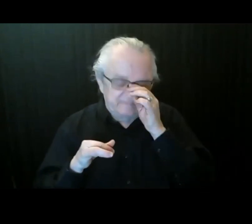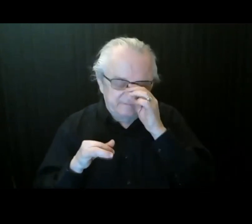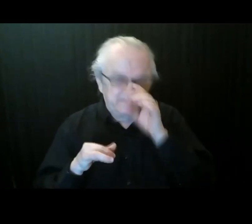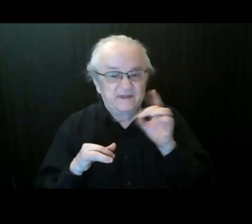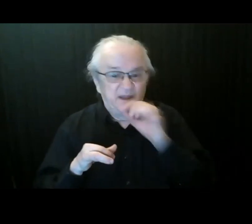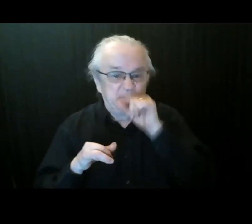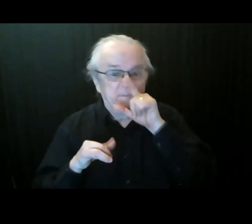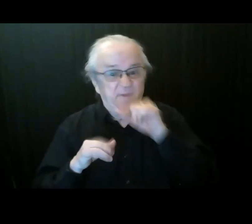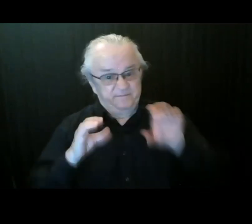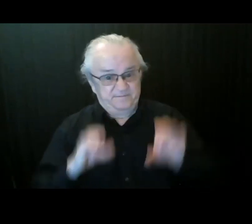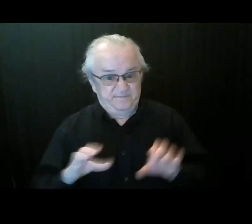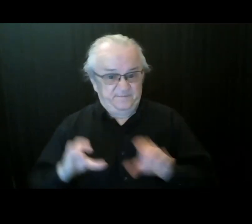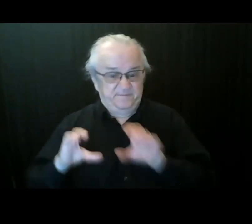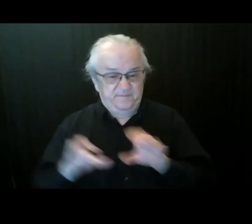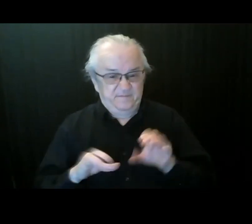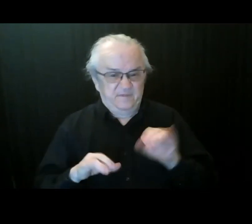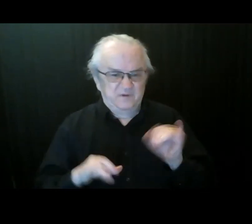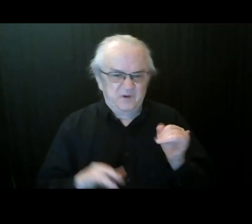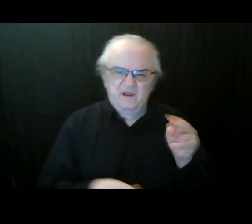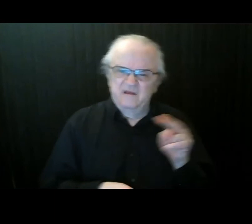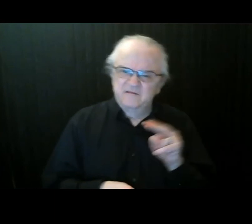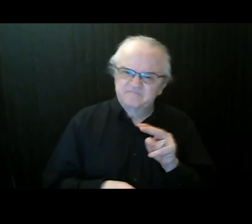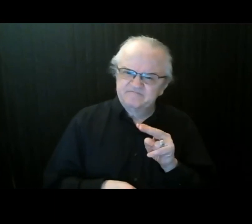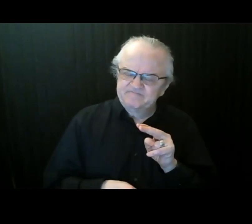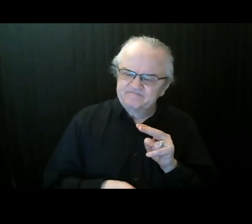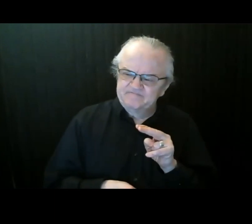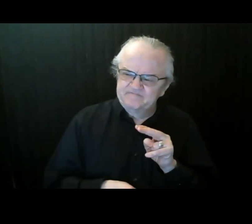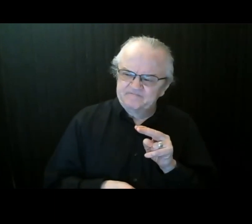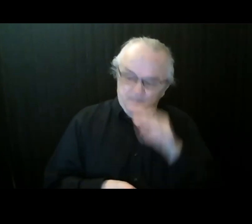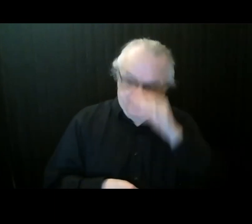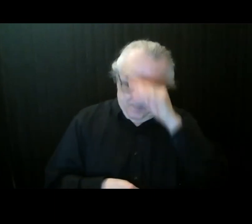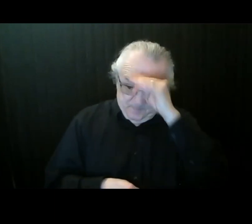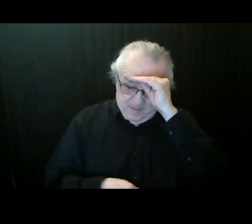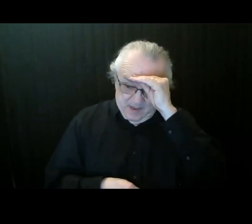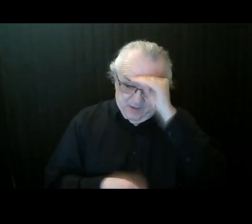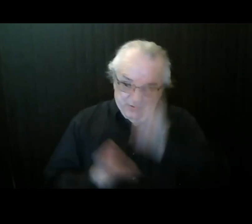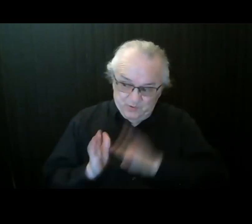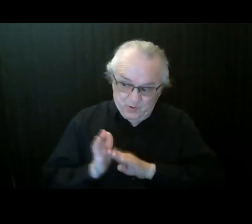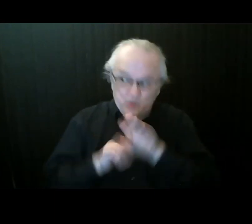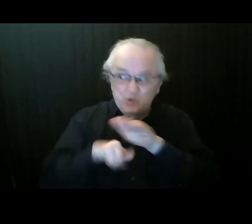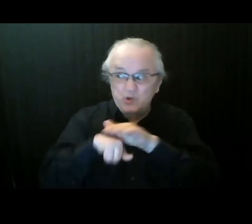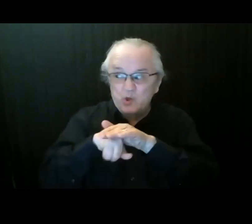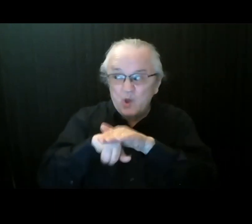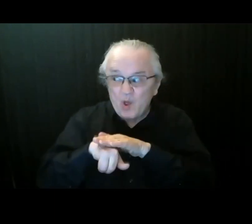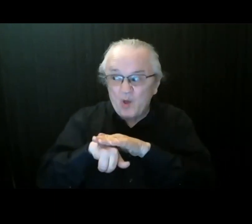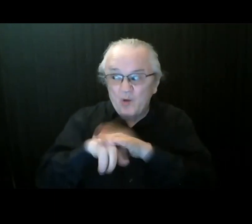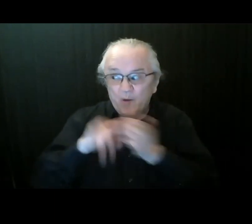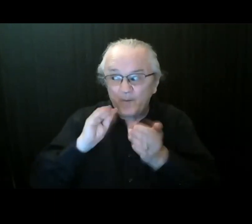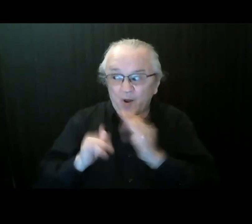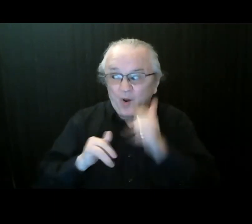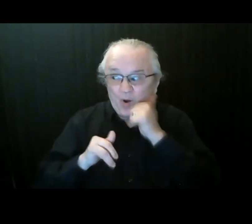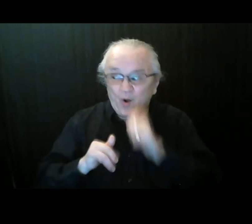behavior, she said, well, males just develop more slowly than females.